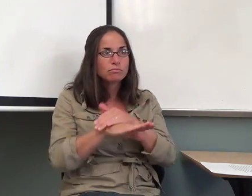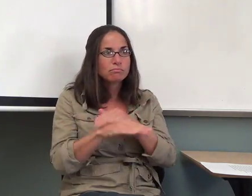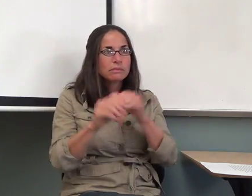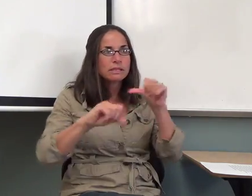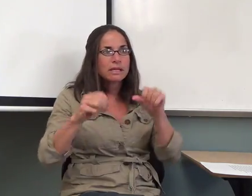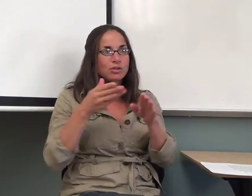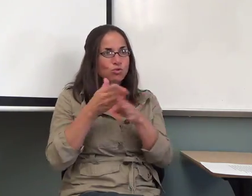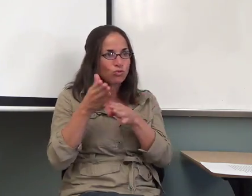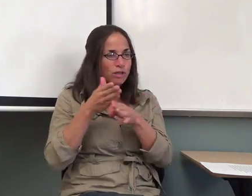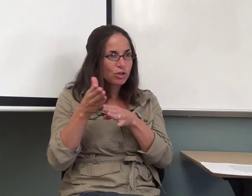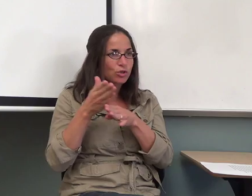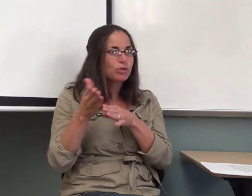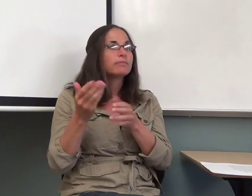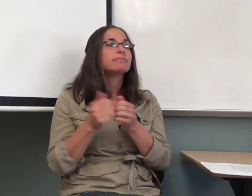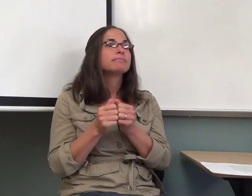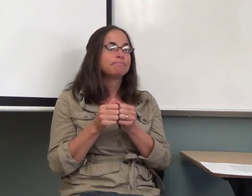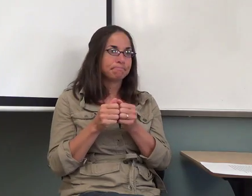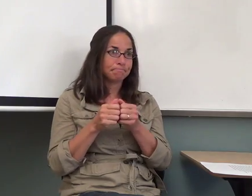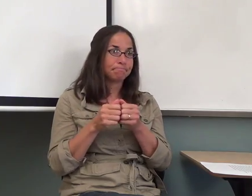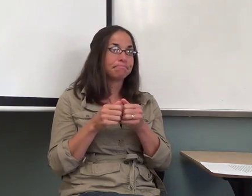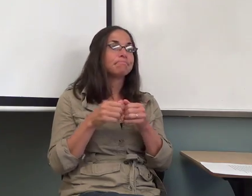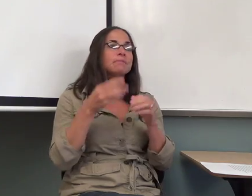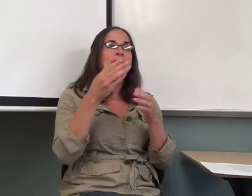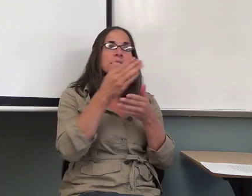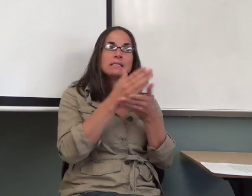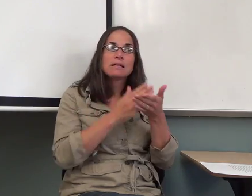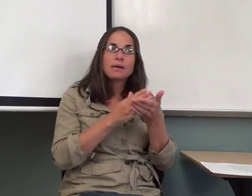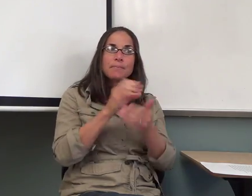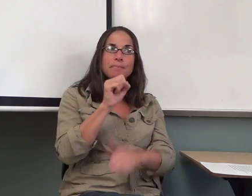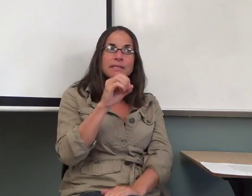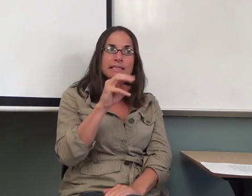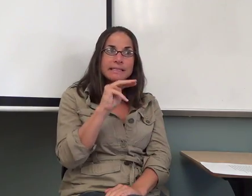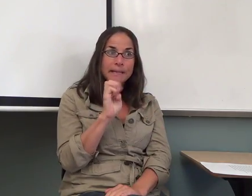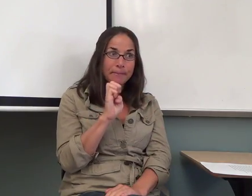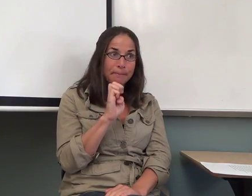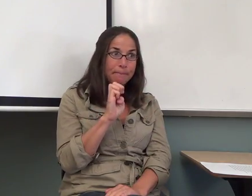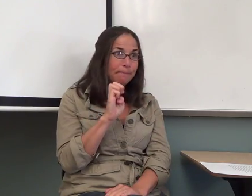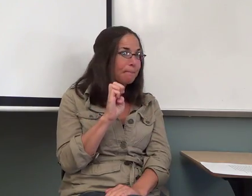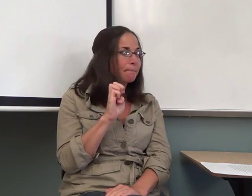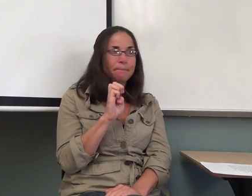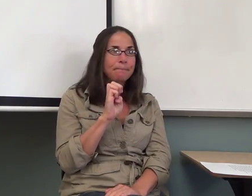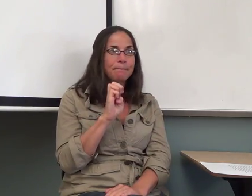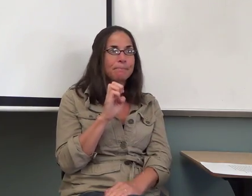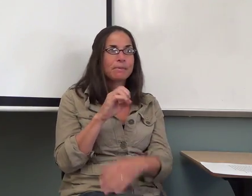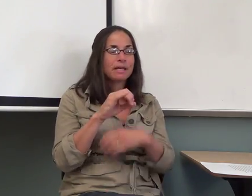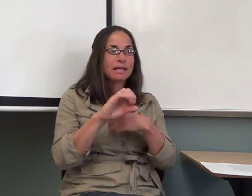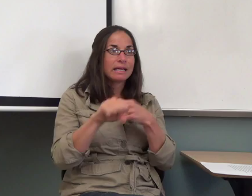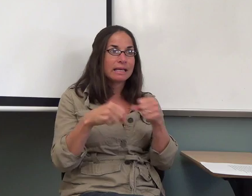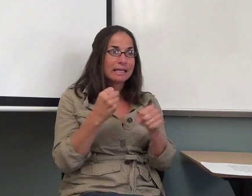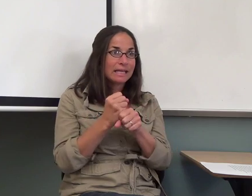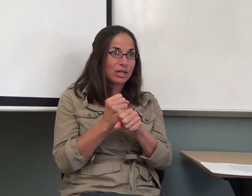Okay. Some. No. Years. No. Ooh, this one's